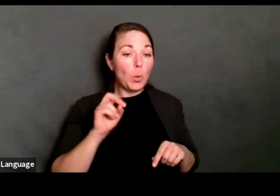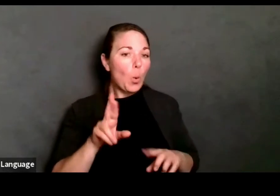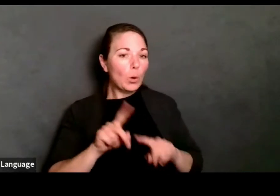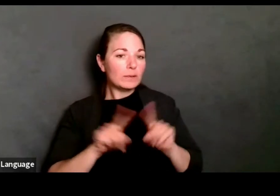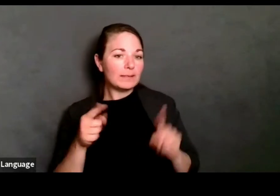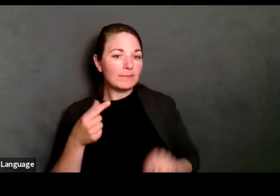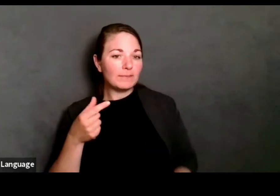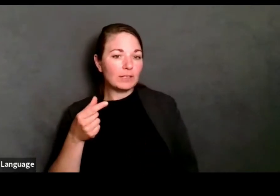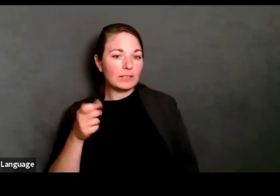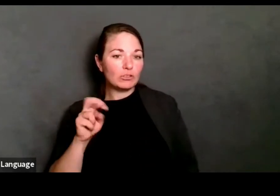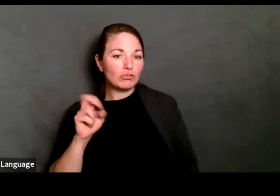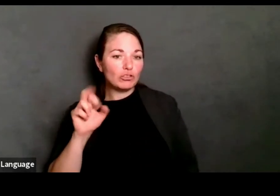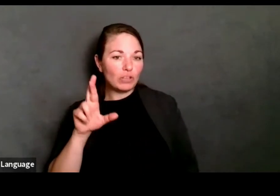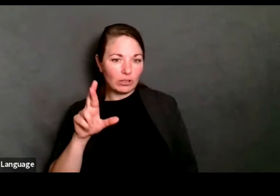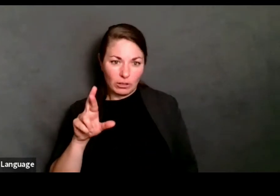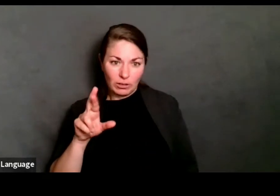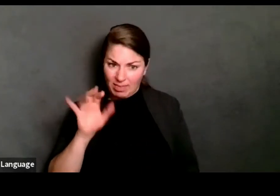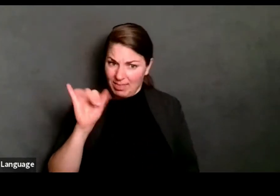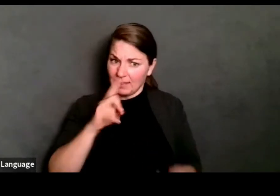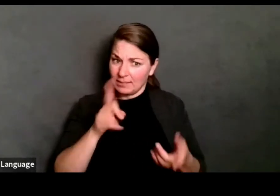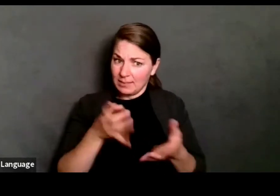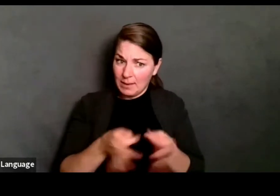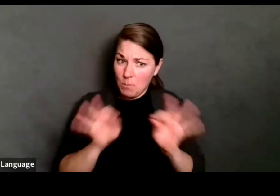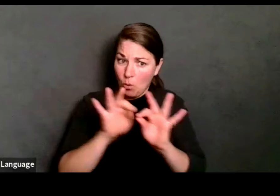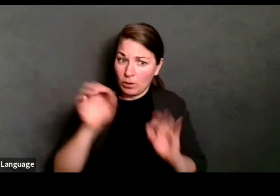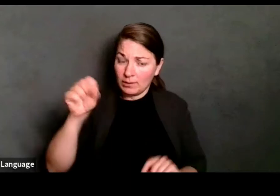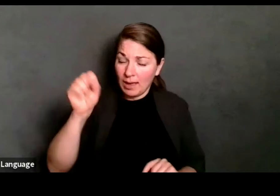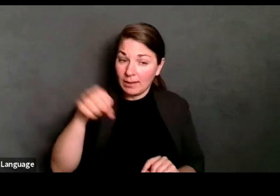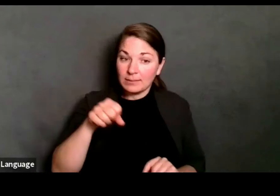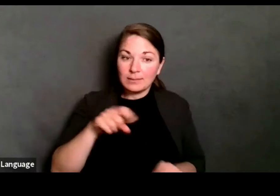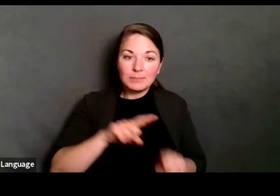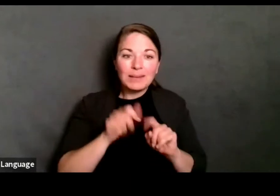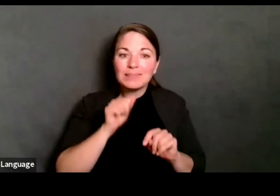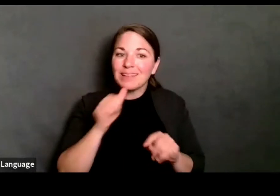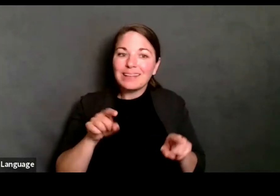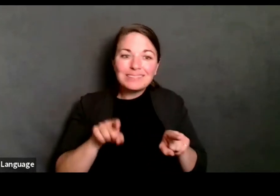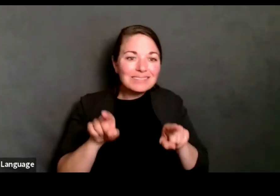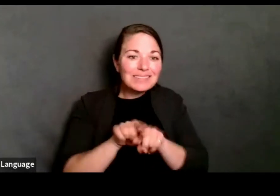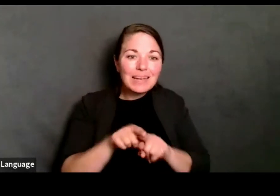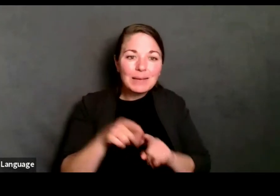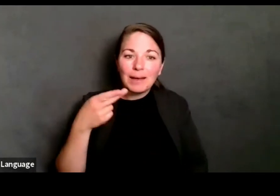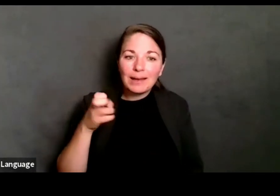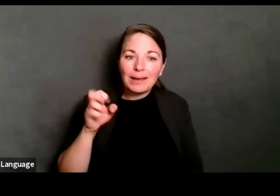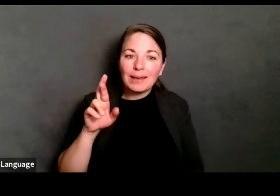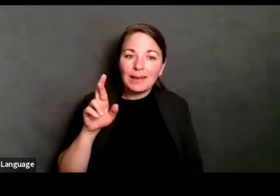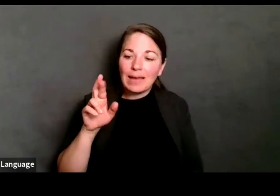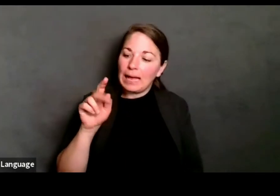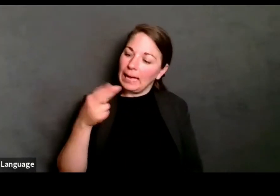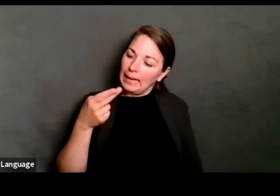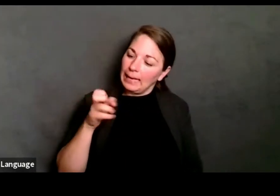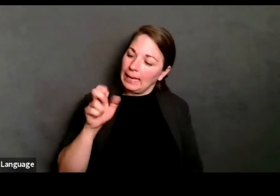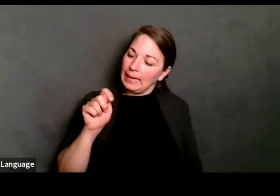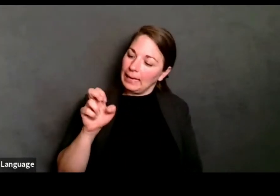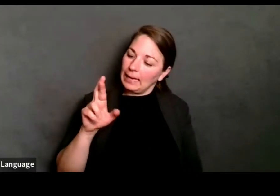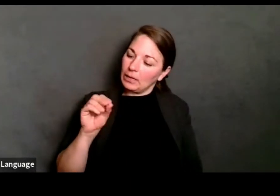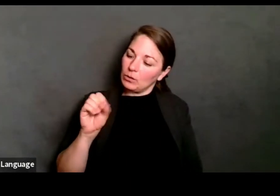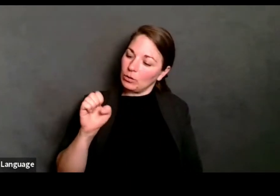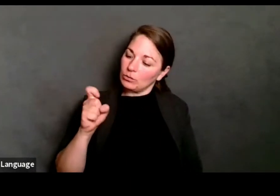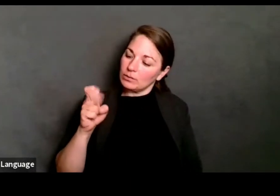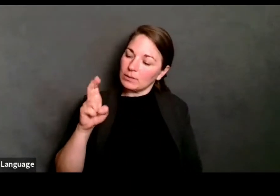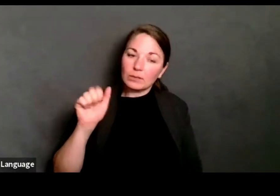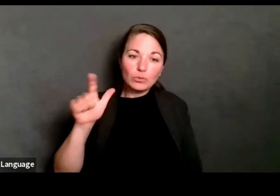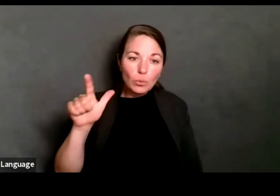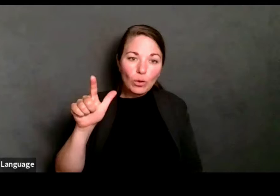is really important. But that is not the same as heterosexual, and conflating an